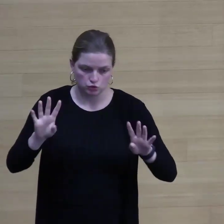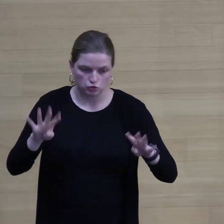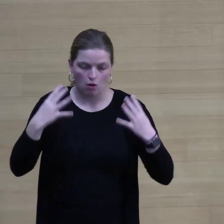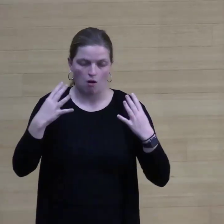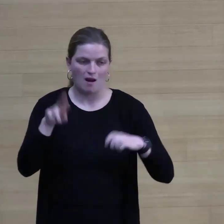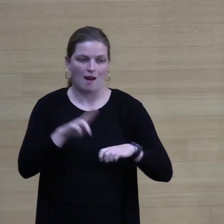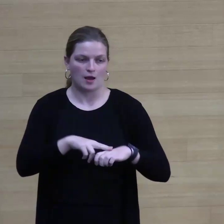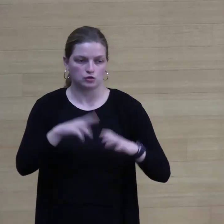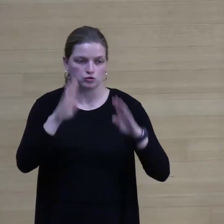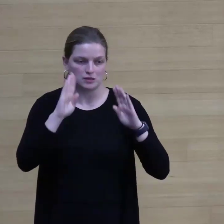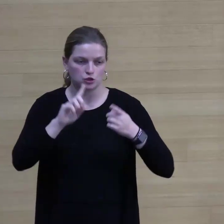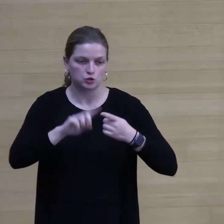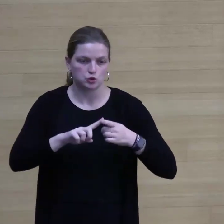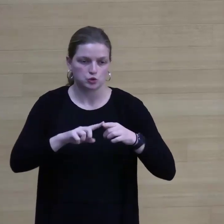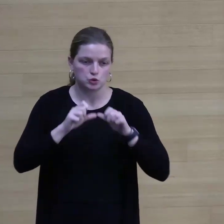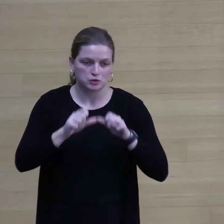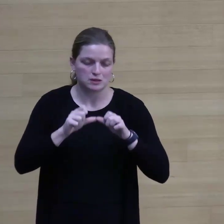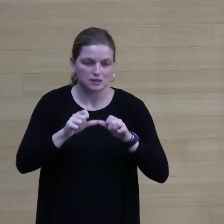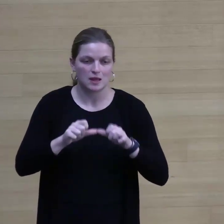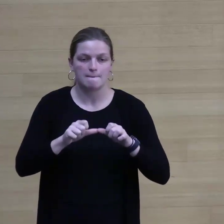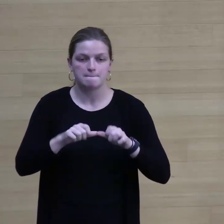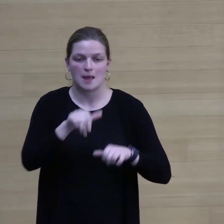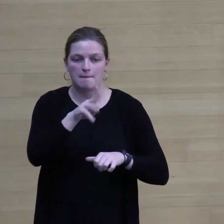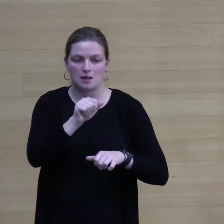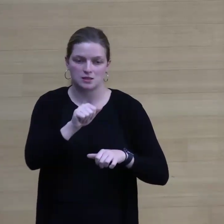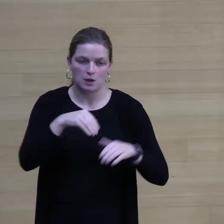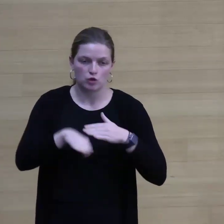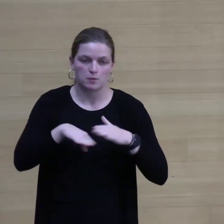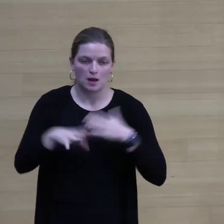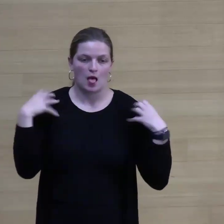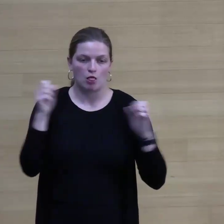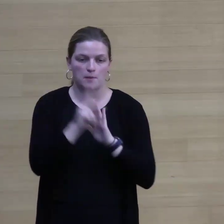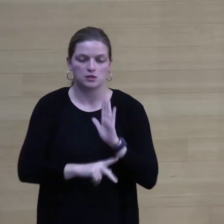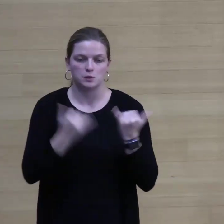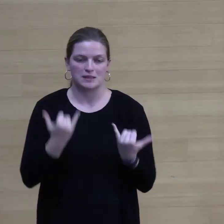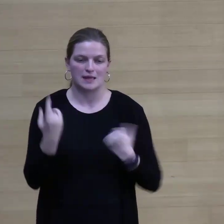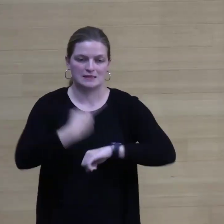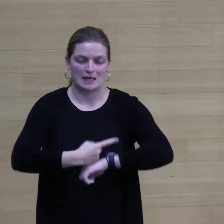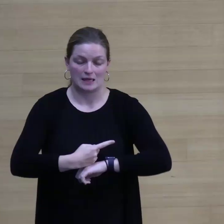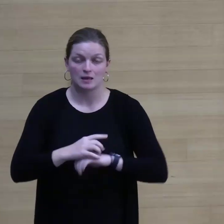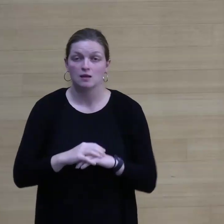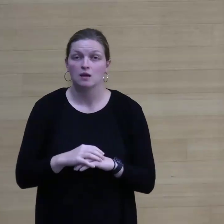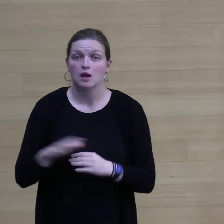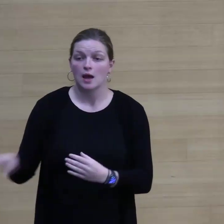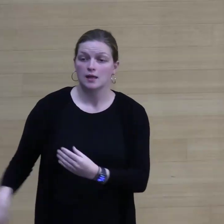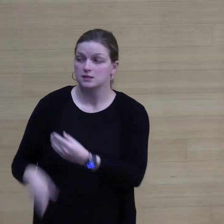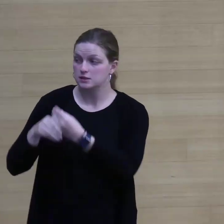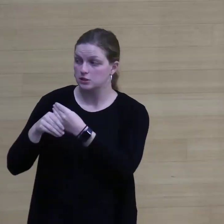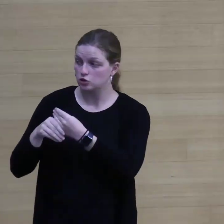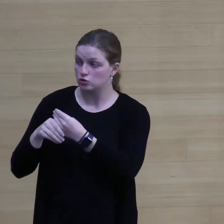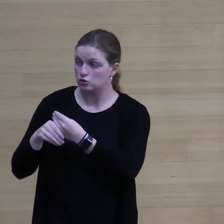attention to systemic ableism in reproductive health policy with today's date. Thank you. And an